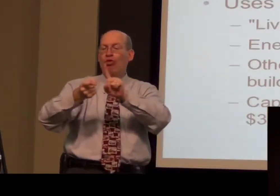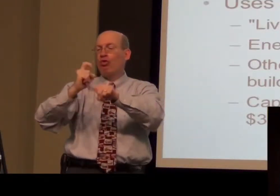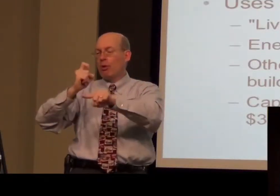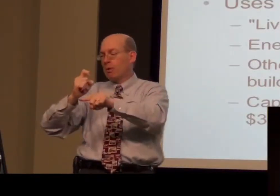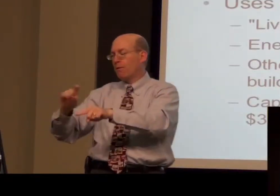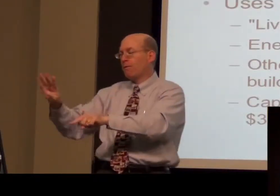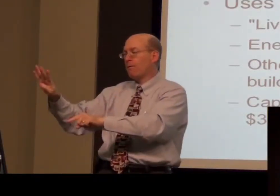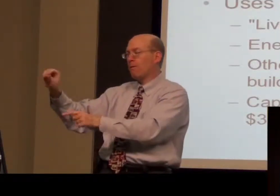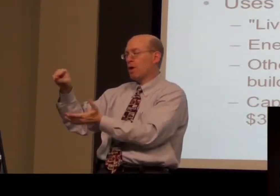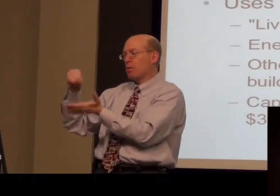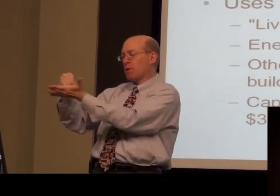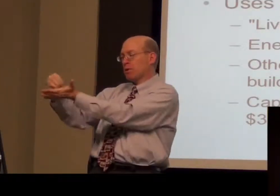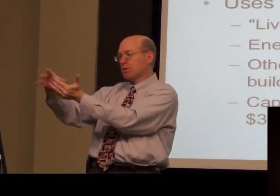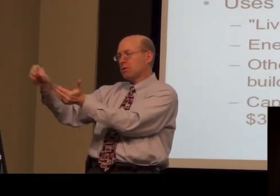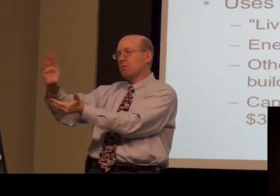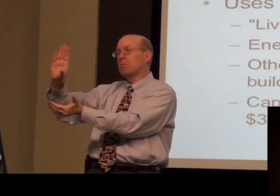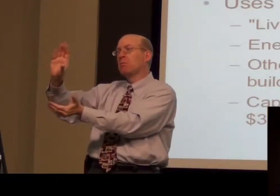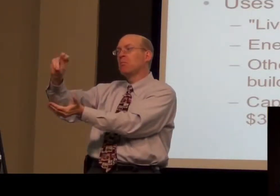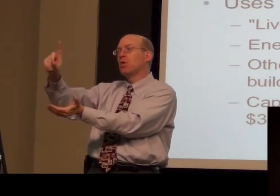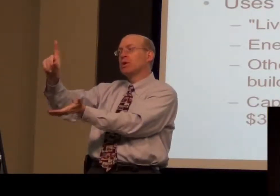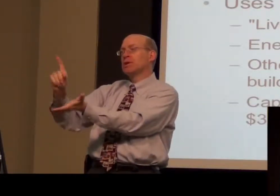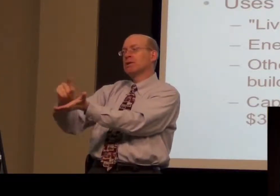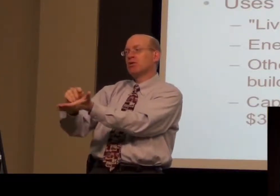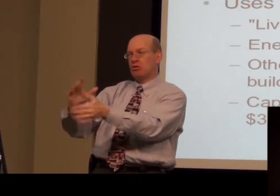And we spent $18.7 million on that one.